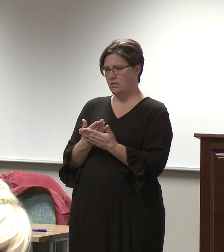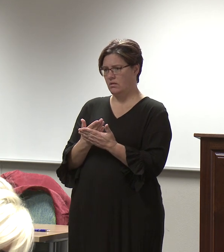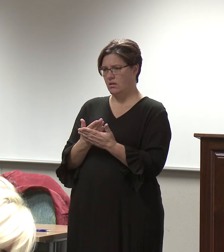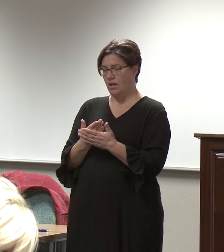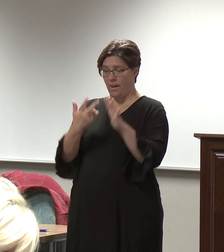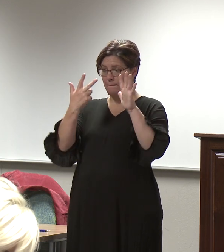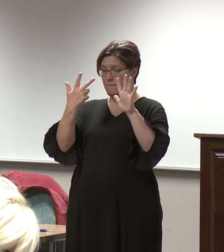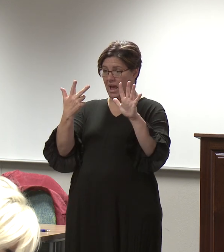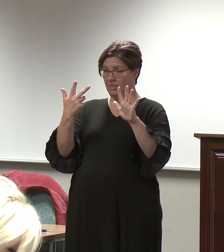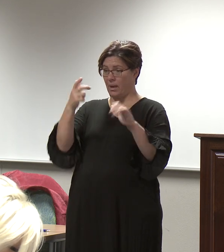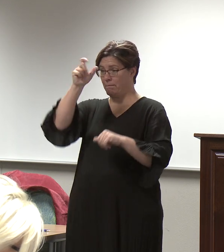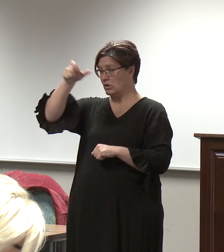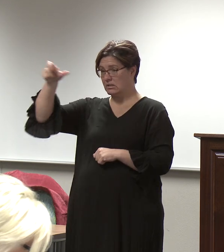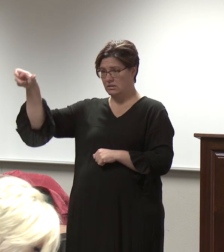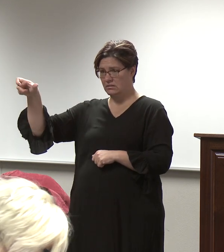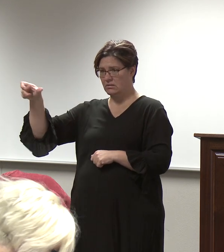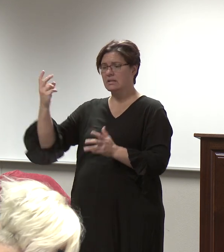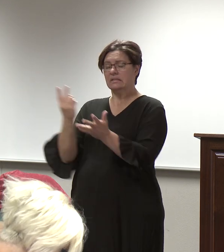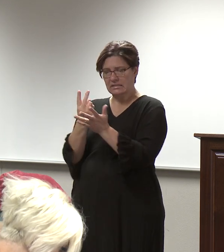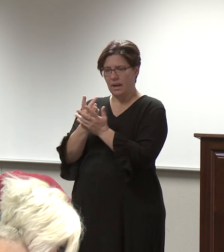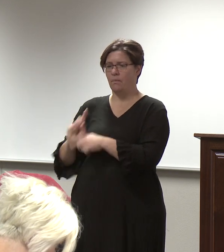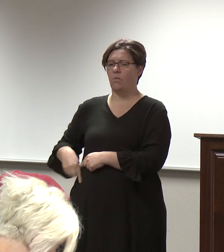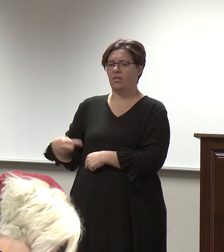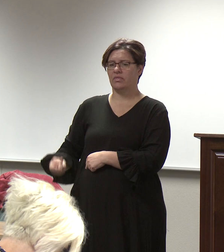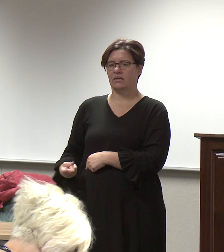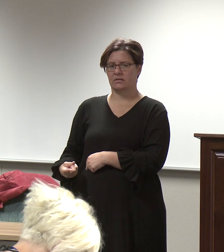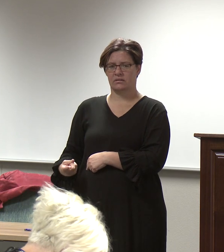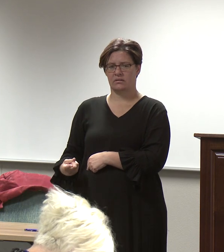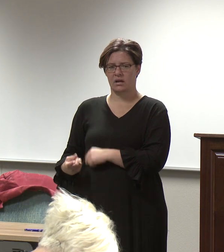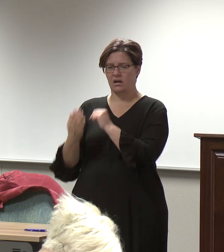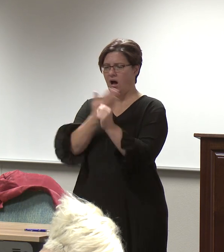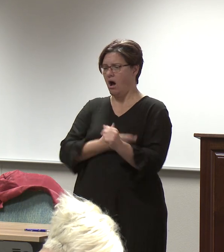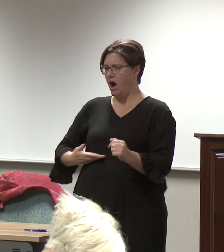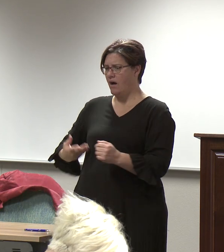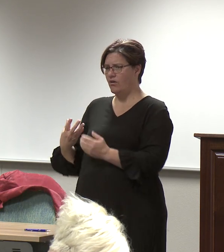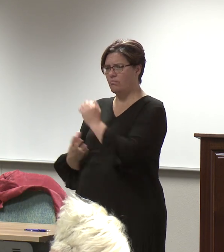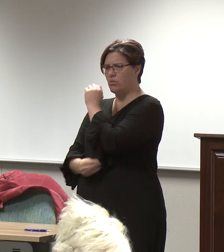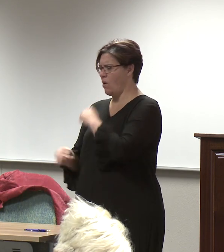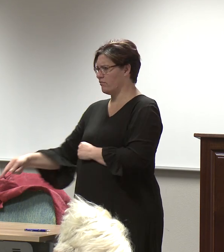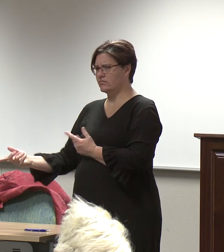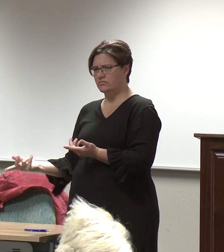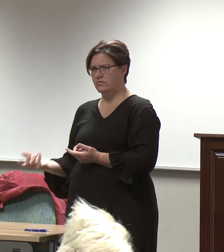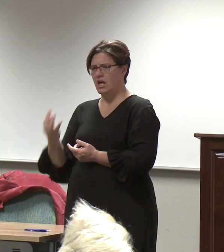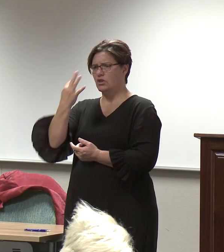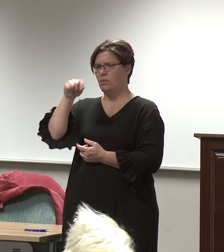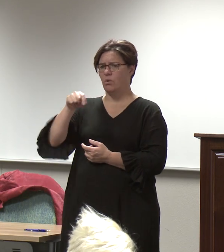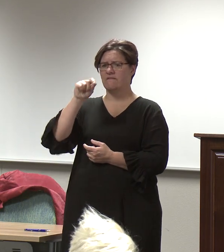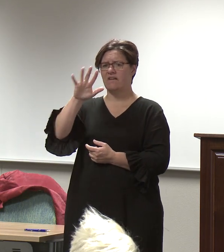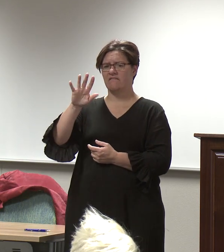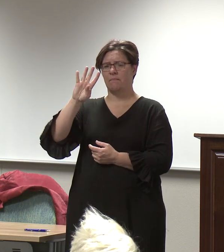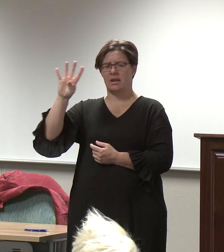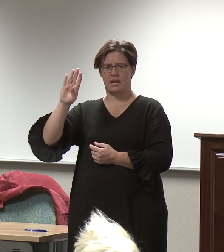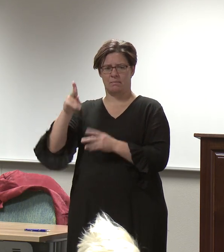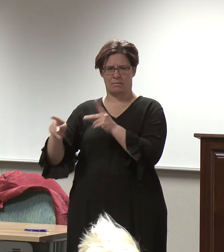people in the world have the same wealth as the half poor of the humankind, 3.5 billion